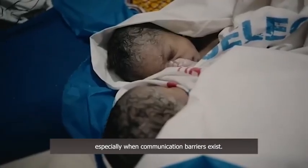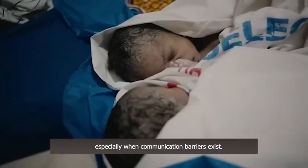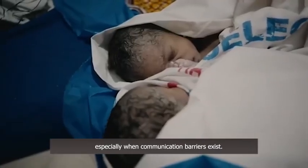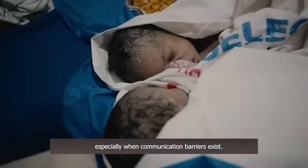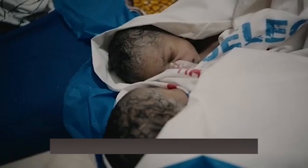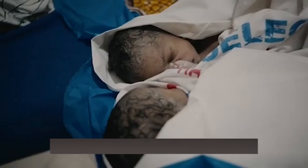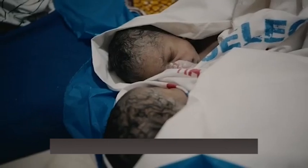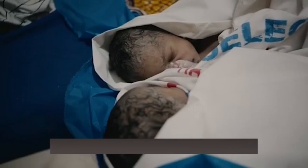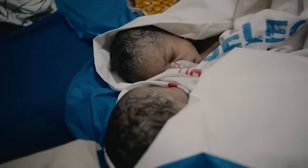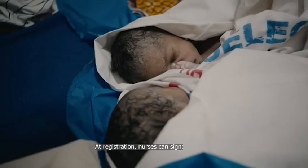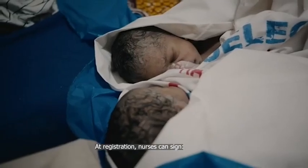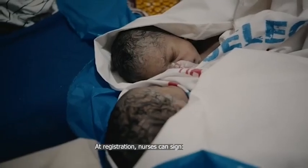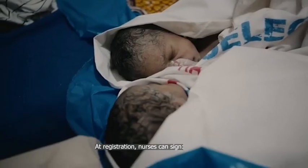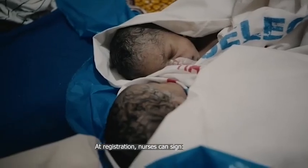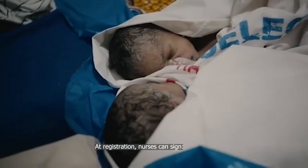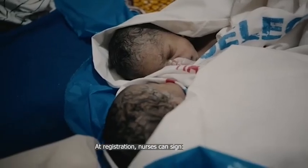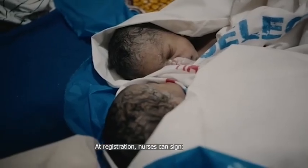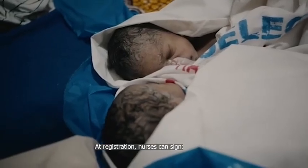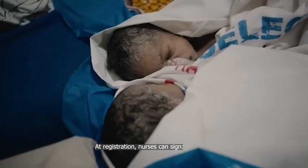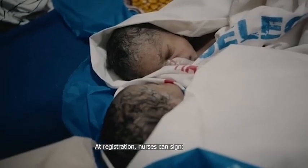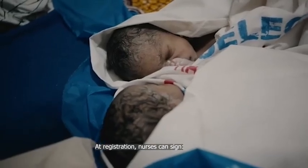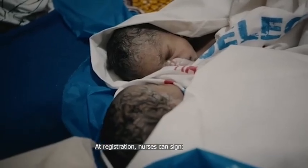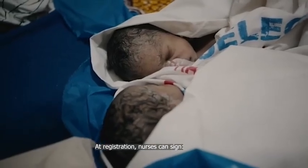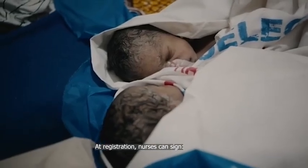exist. At registration, nurses can sign,